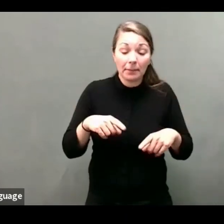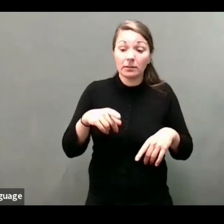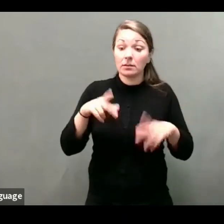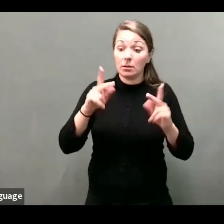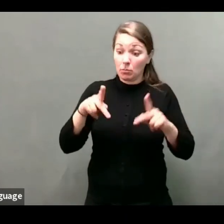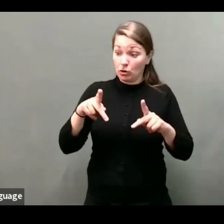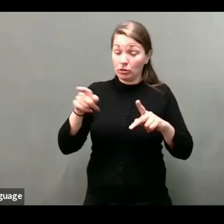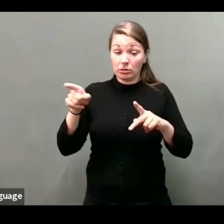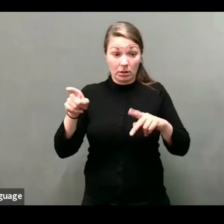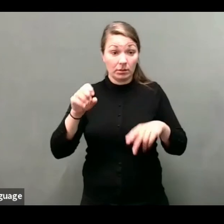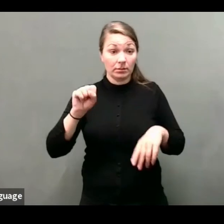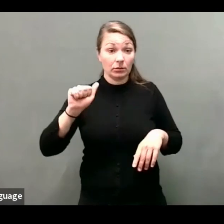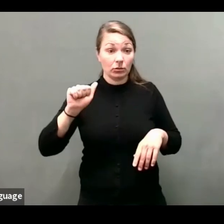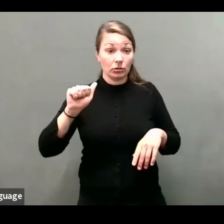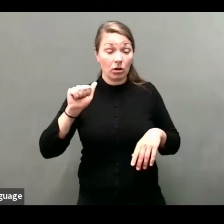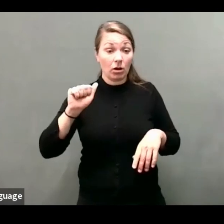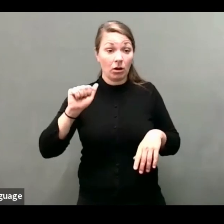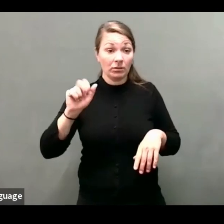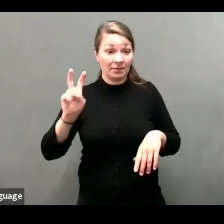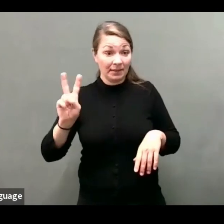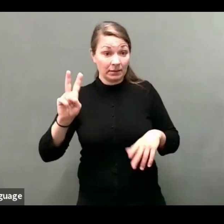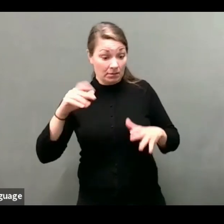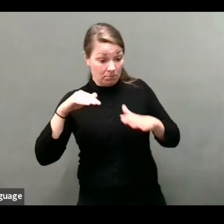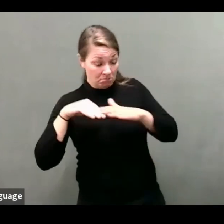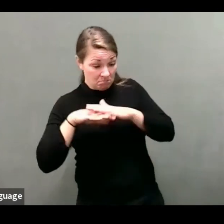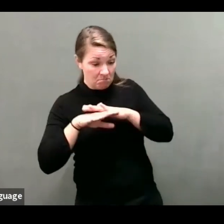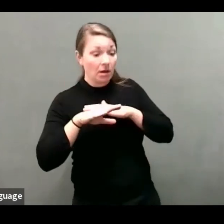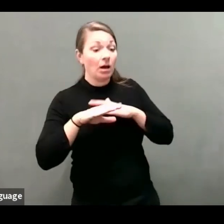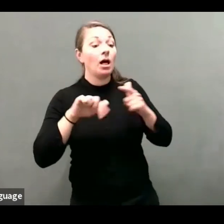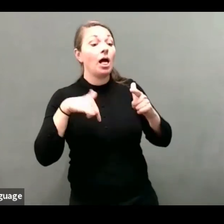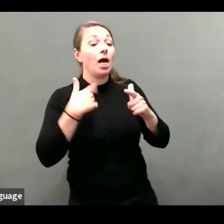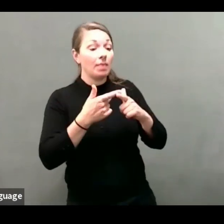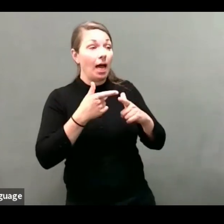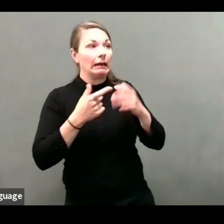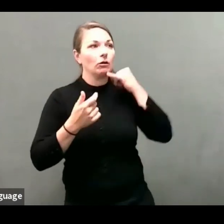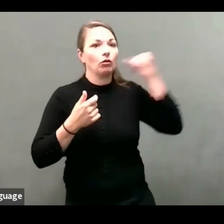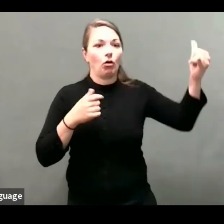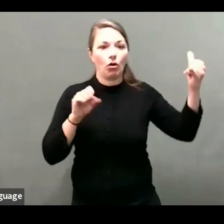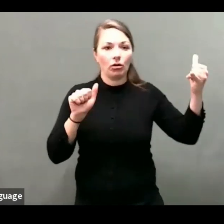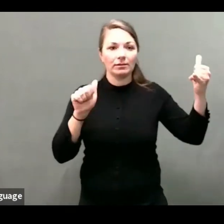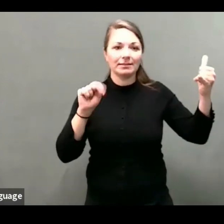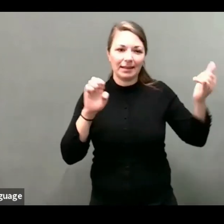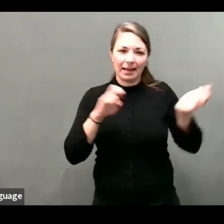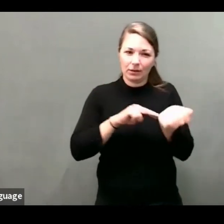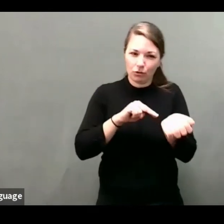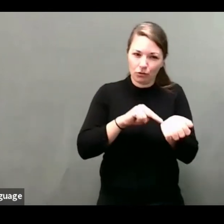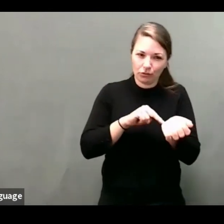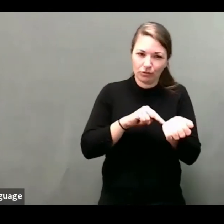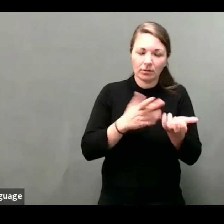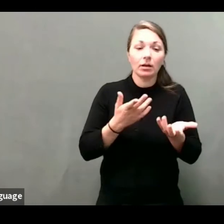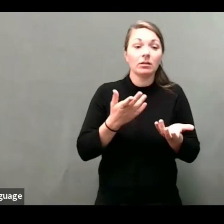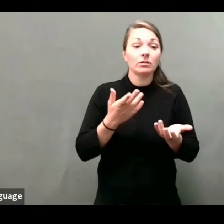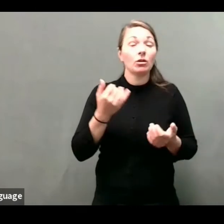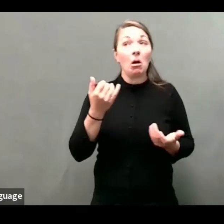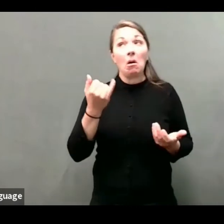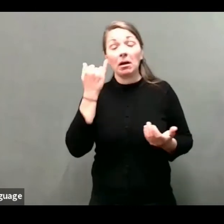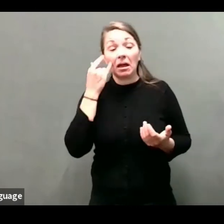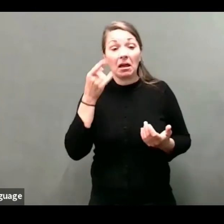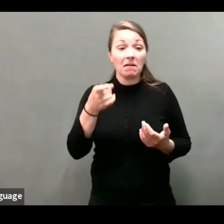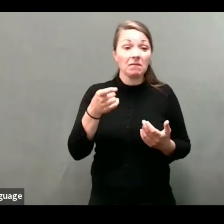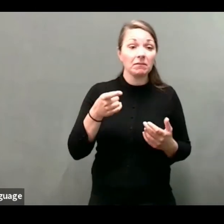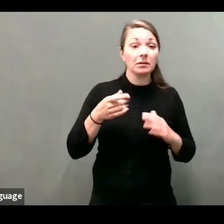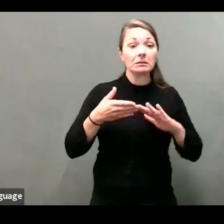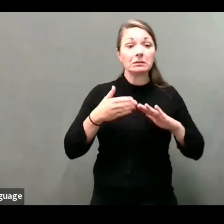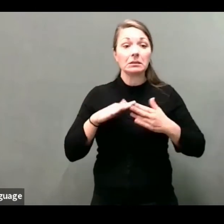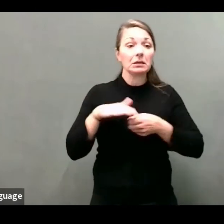that could take half an hour if you're in a metro area, or it could take longer if we're